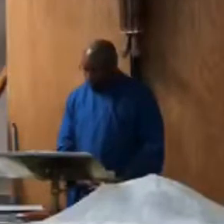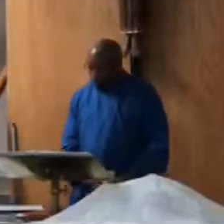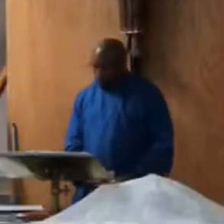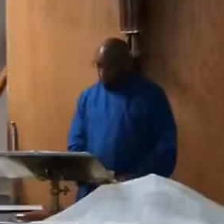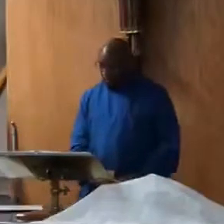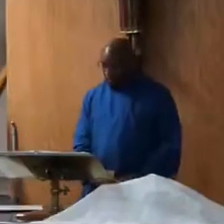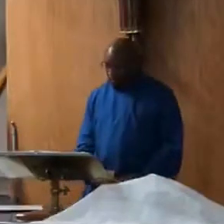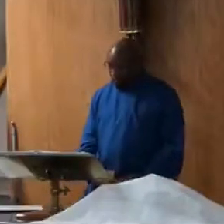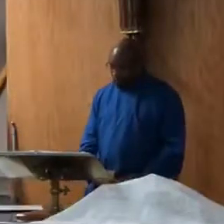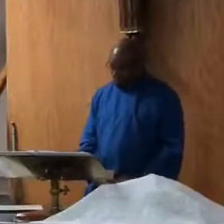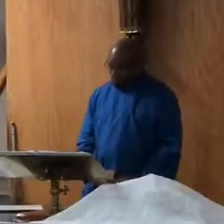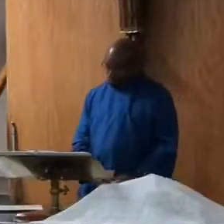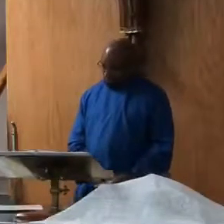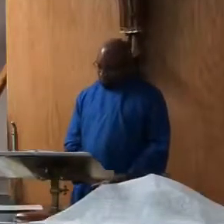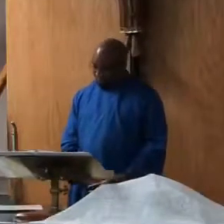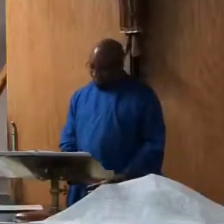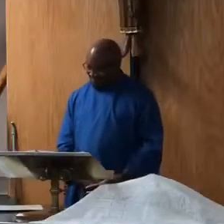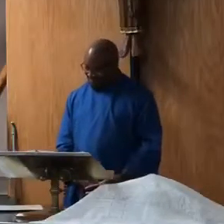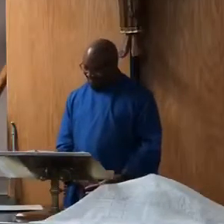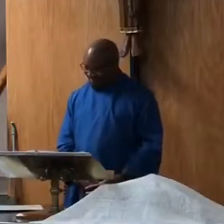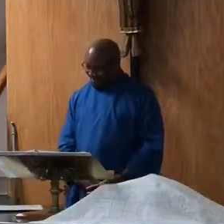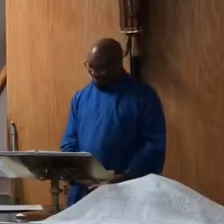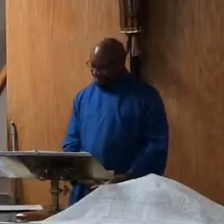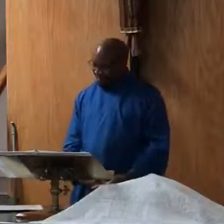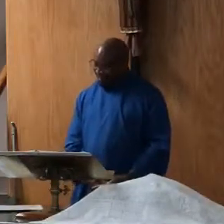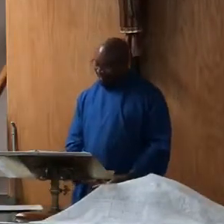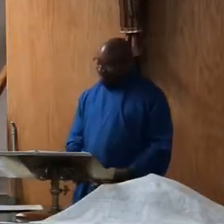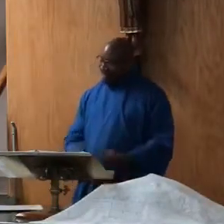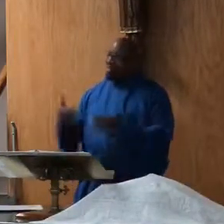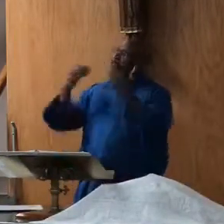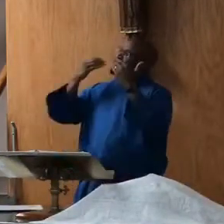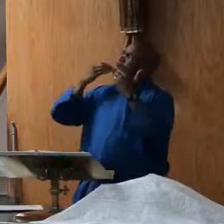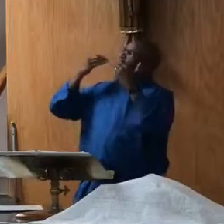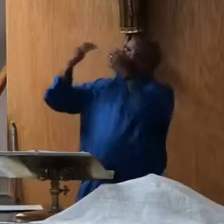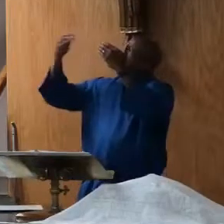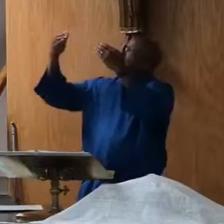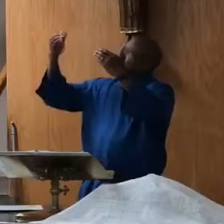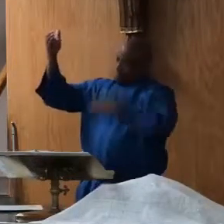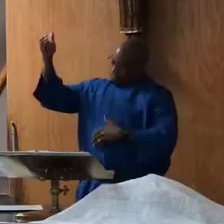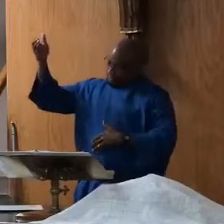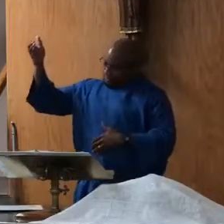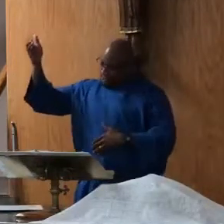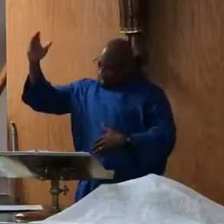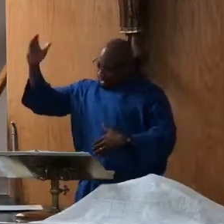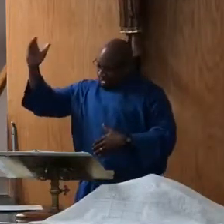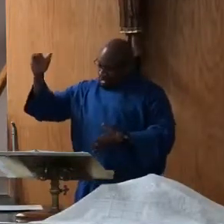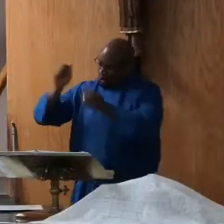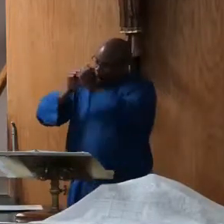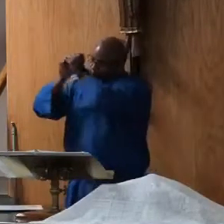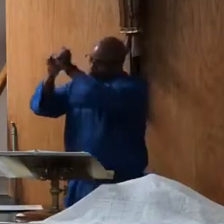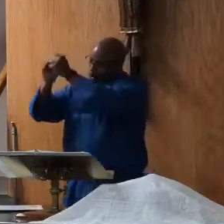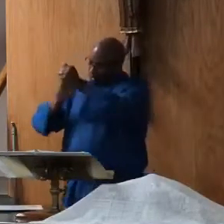victory? O grave, where is your hurt? Thanks be to